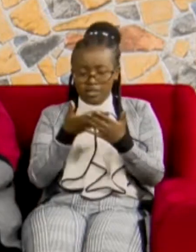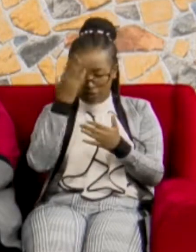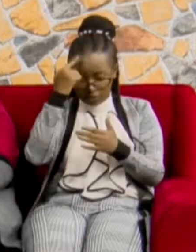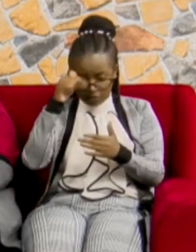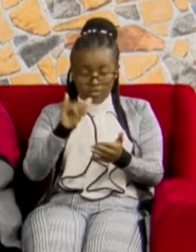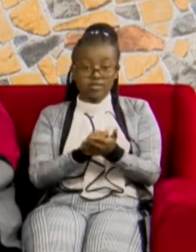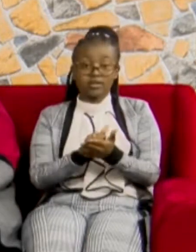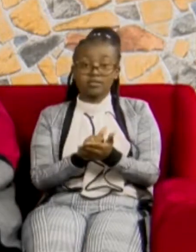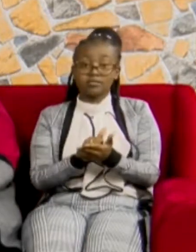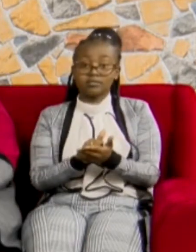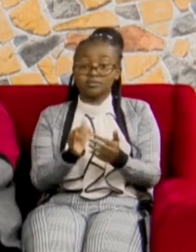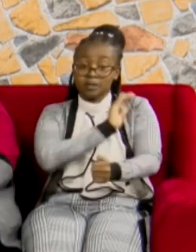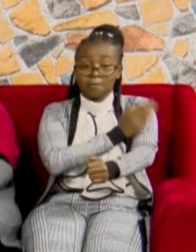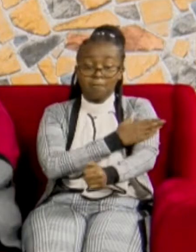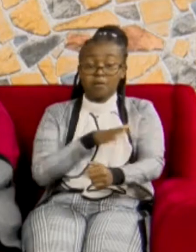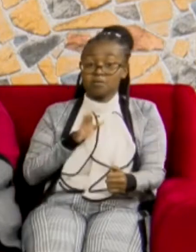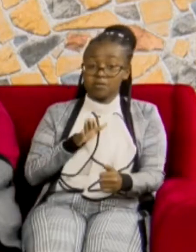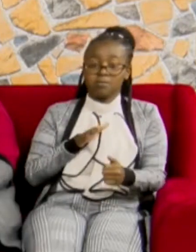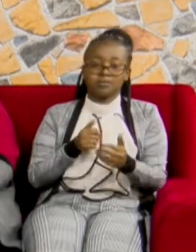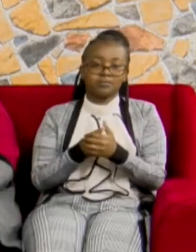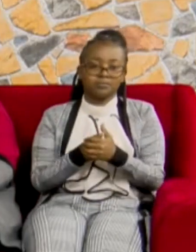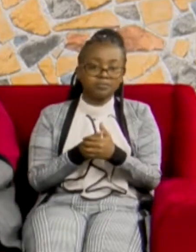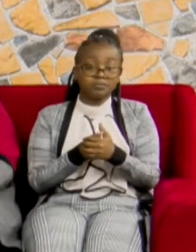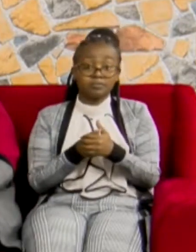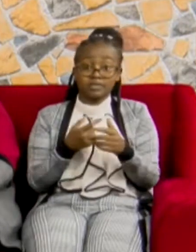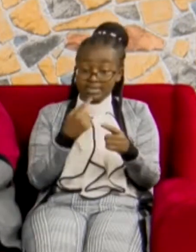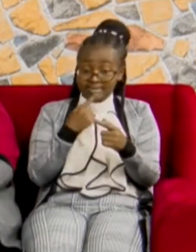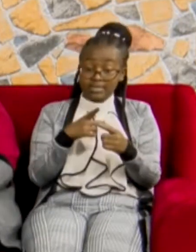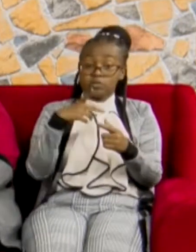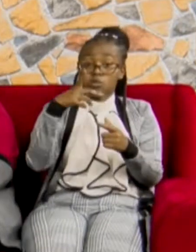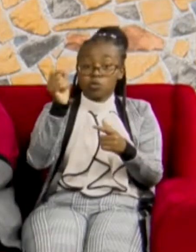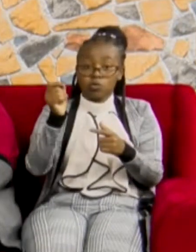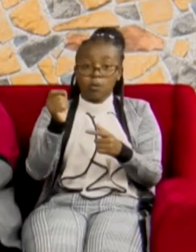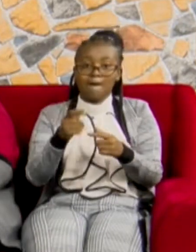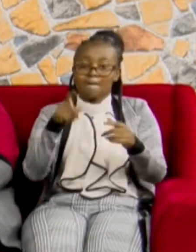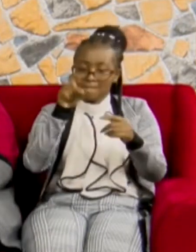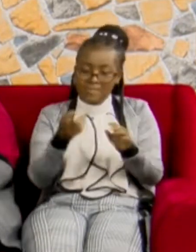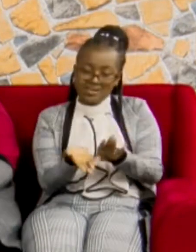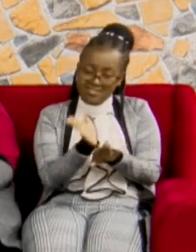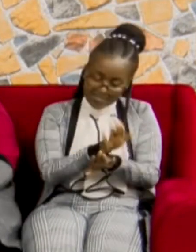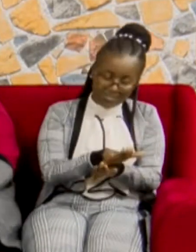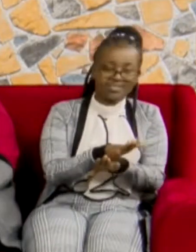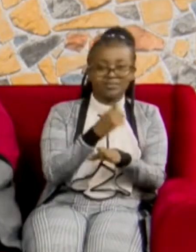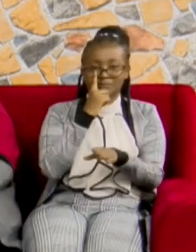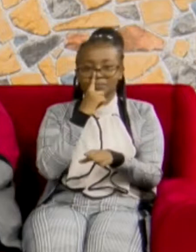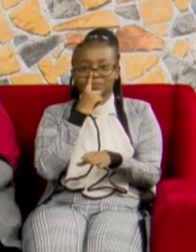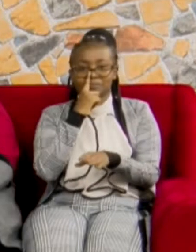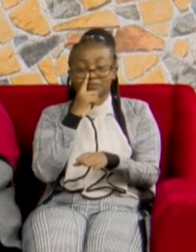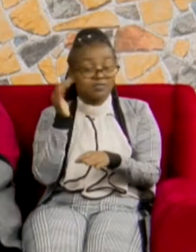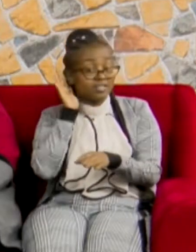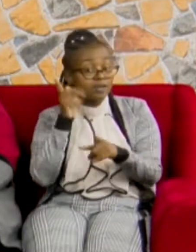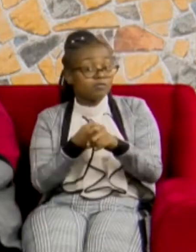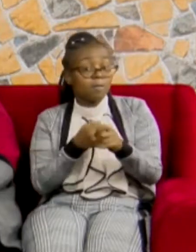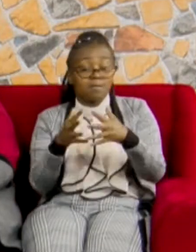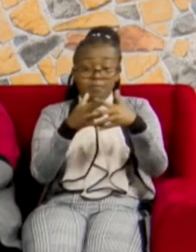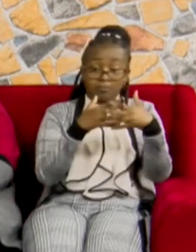that. Power to the women, go get her right there. But like they say, when the tenzi naomo marejoni nyumbani. So you've heard she's been